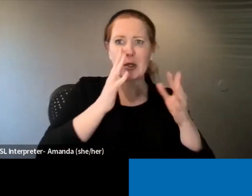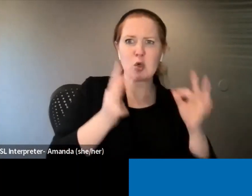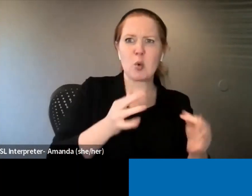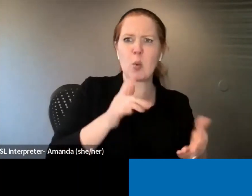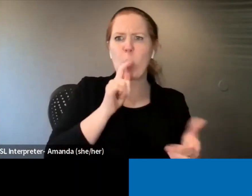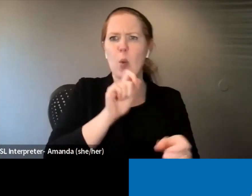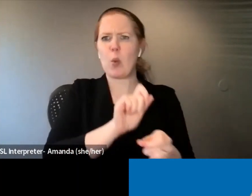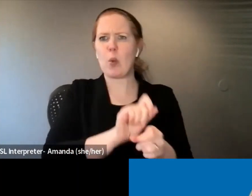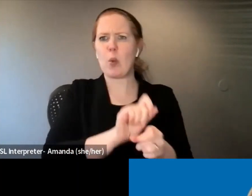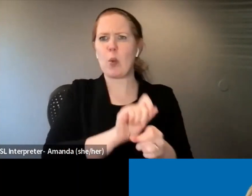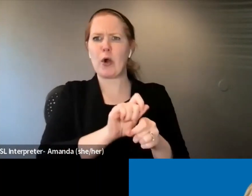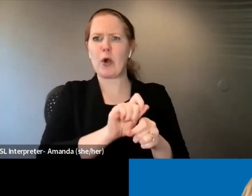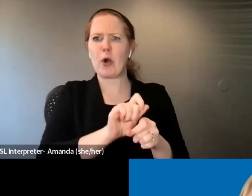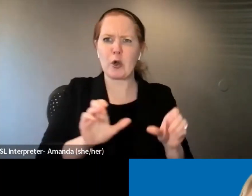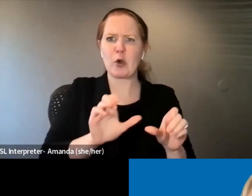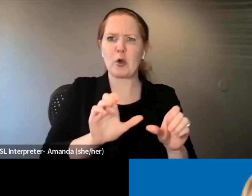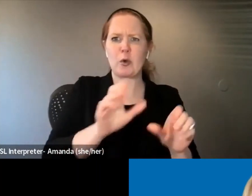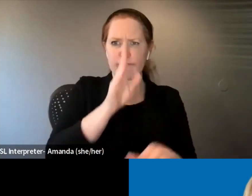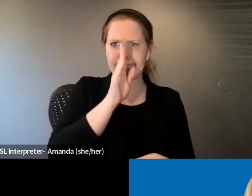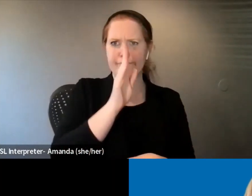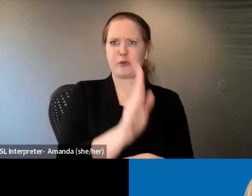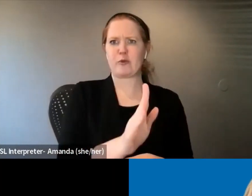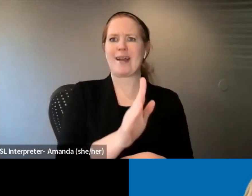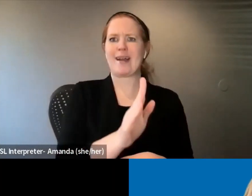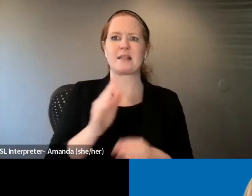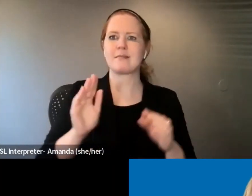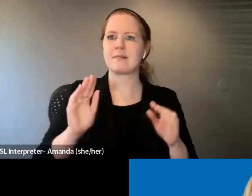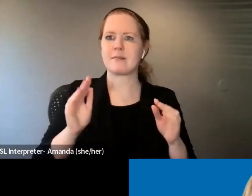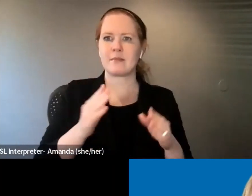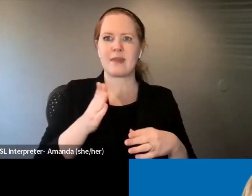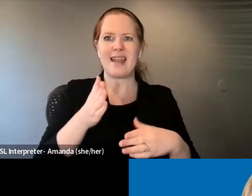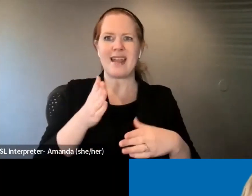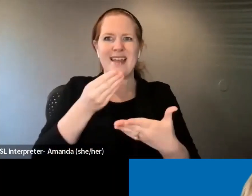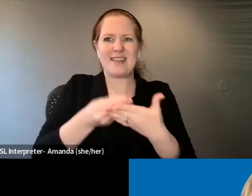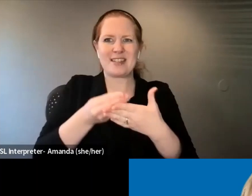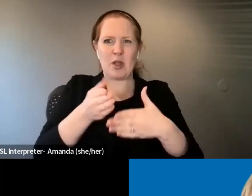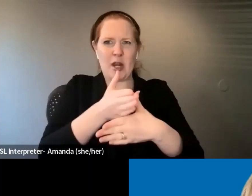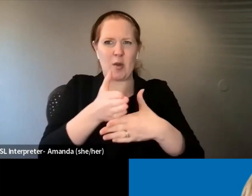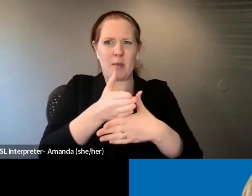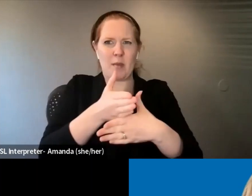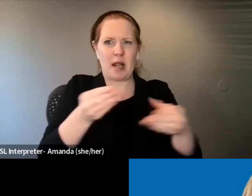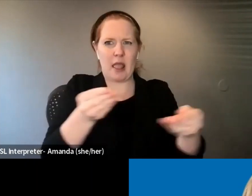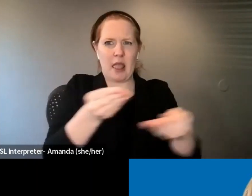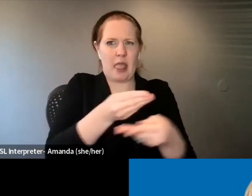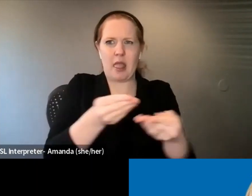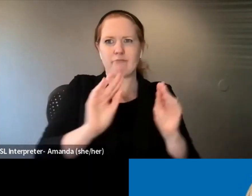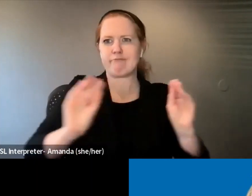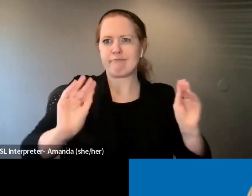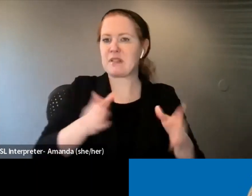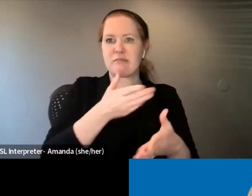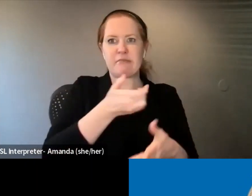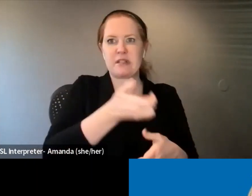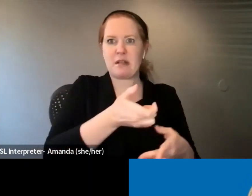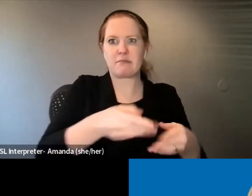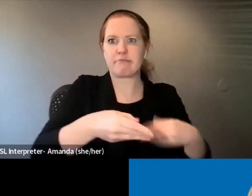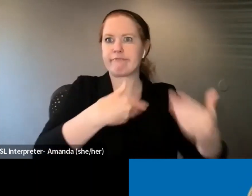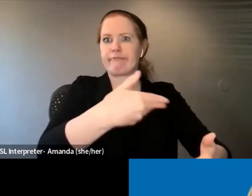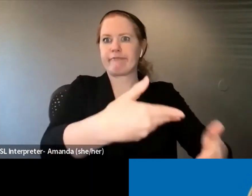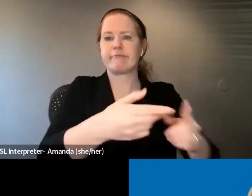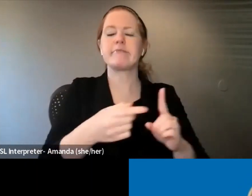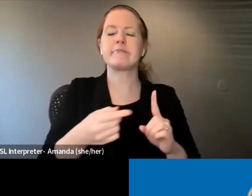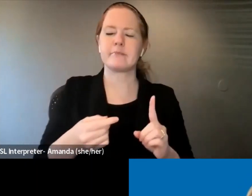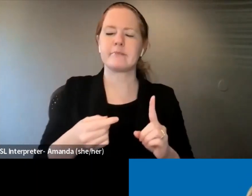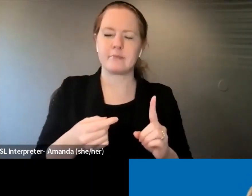and did all that directly. No fiscal intermediaries, support brokers, all of that. And then shortly